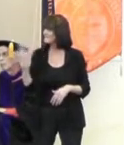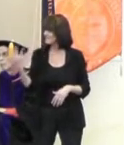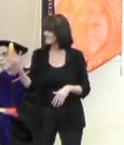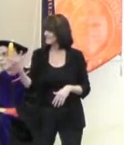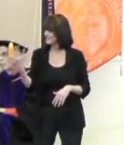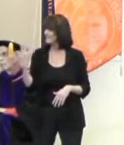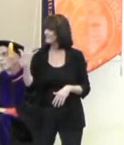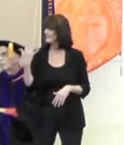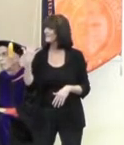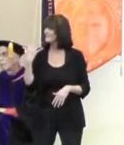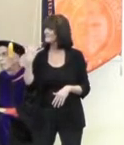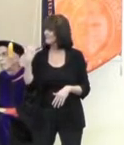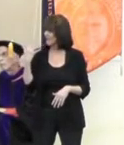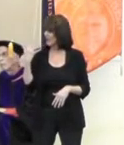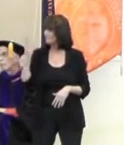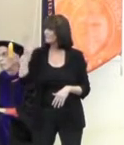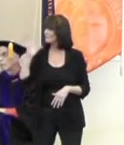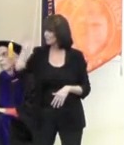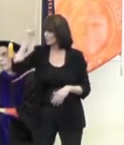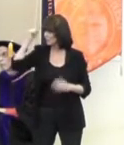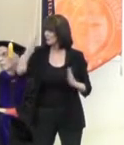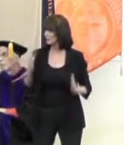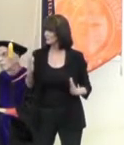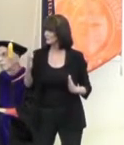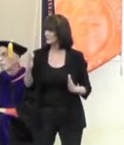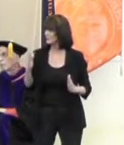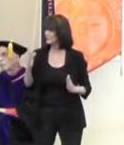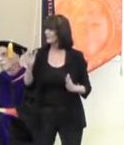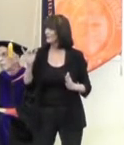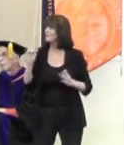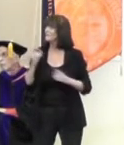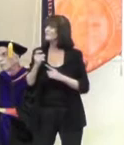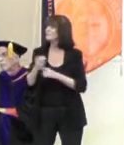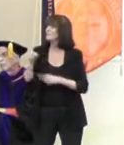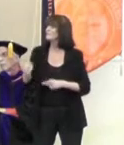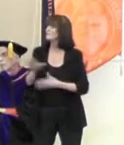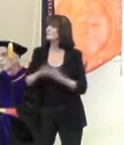Five governors from this campus.